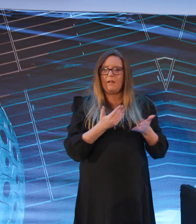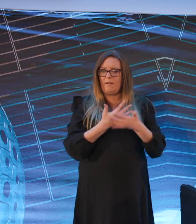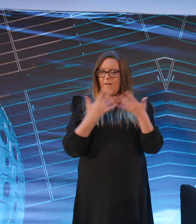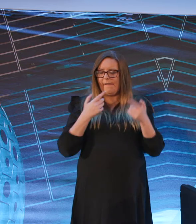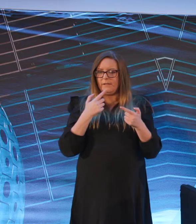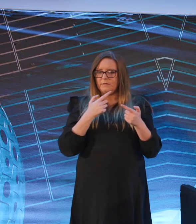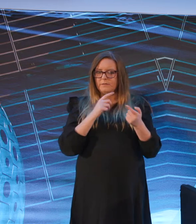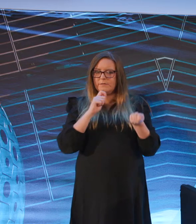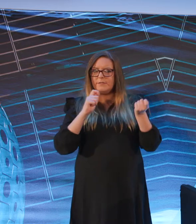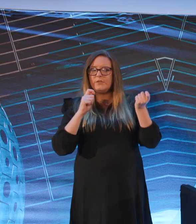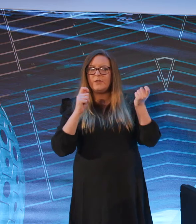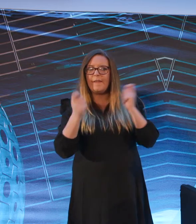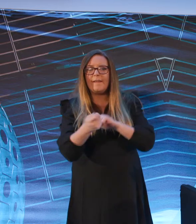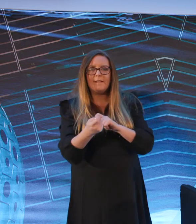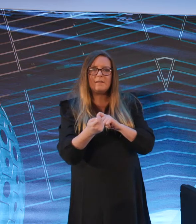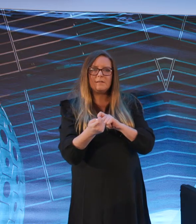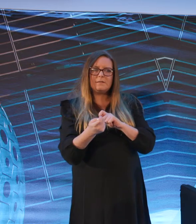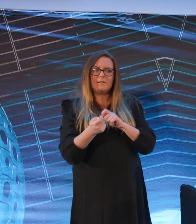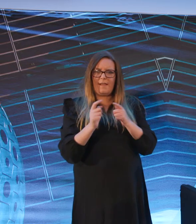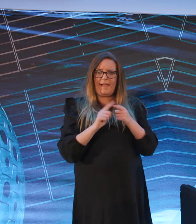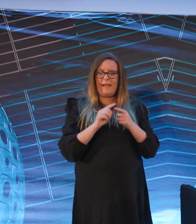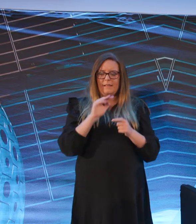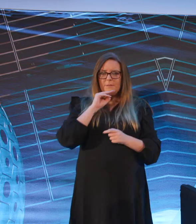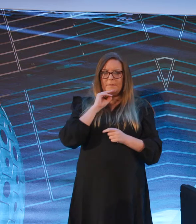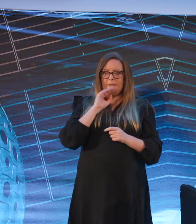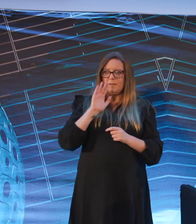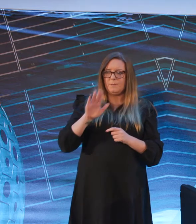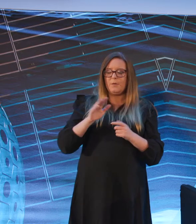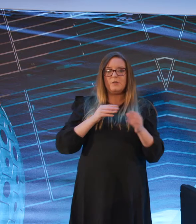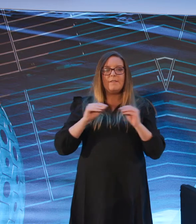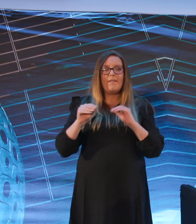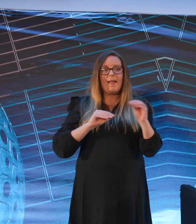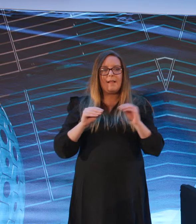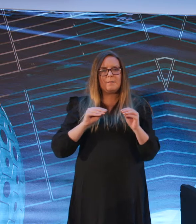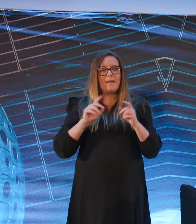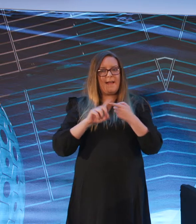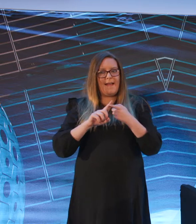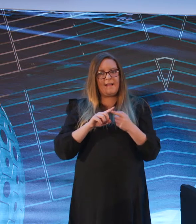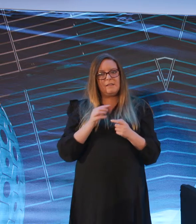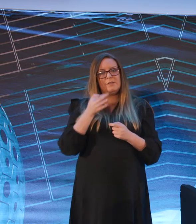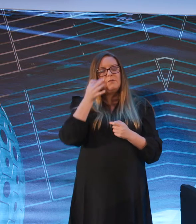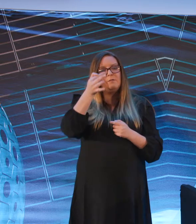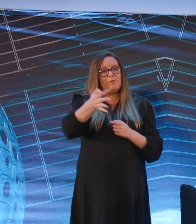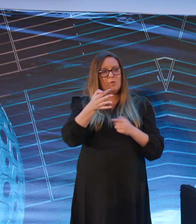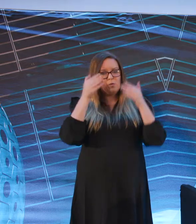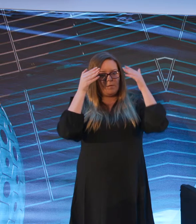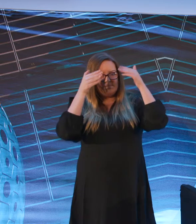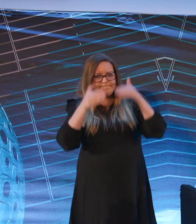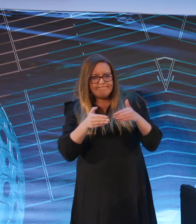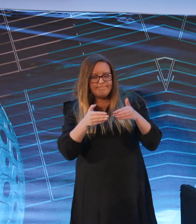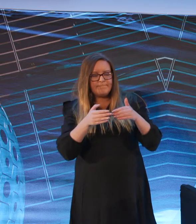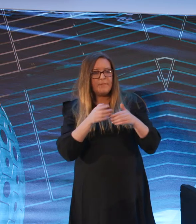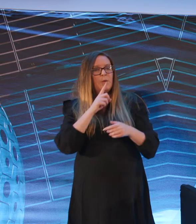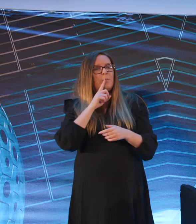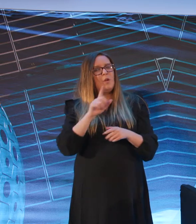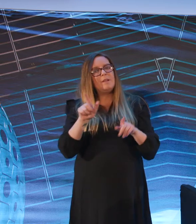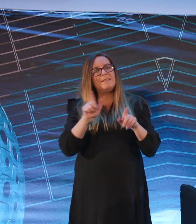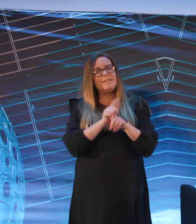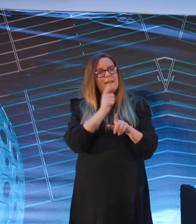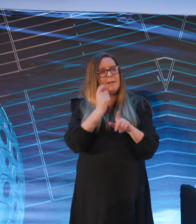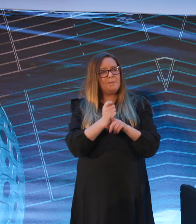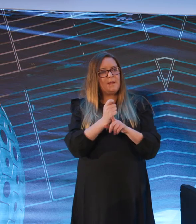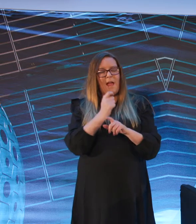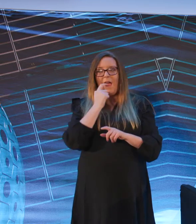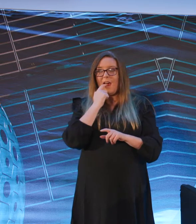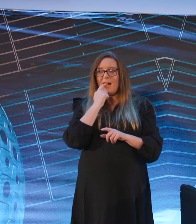around us and requiring us to be flexible and future-focused. And at the same time, it's really